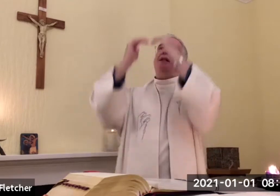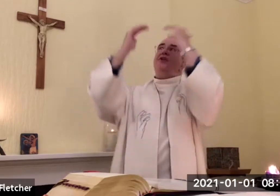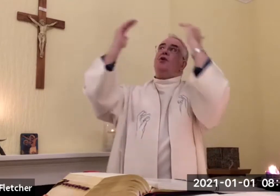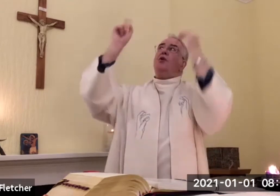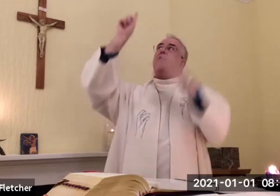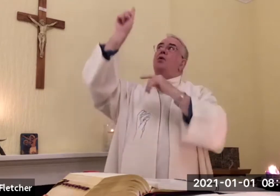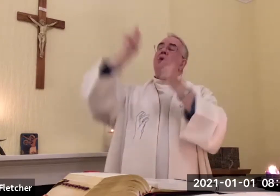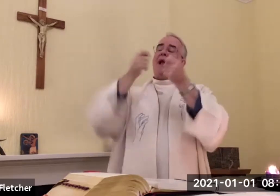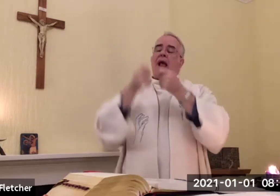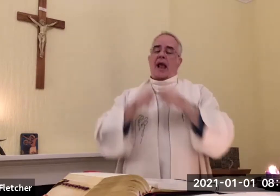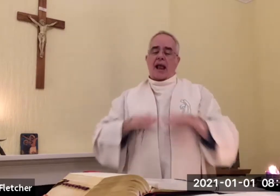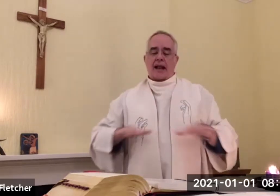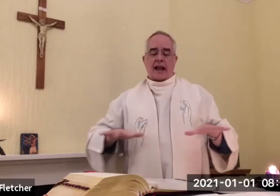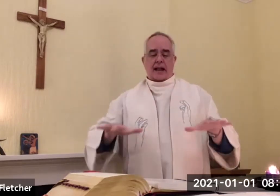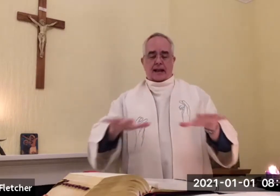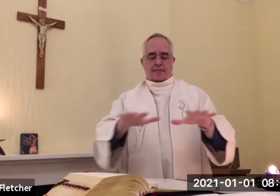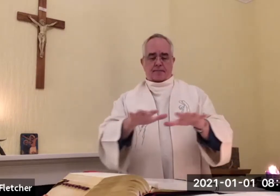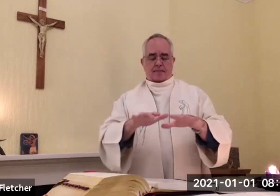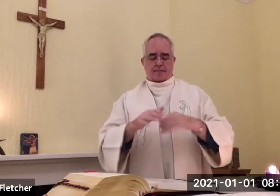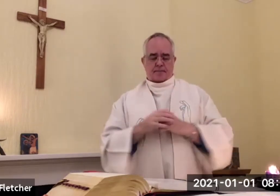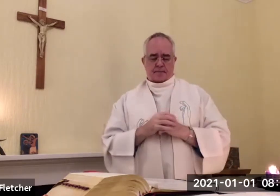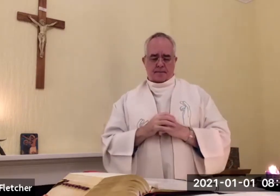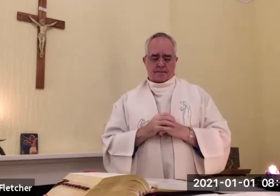into His kingdom.